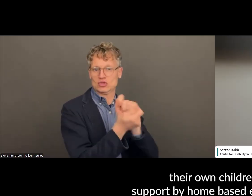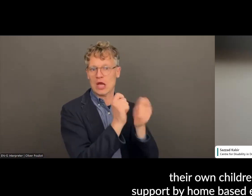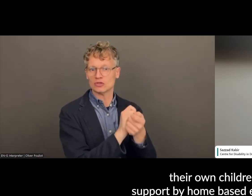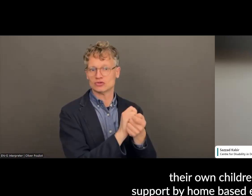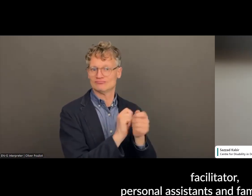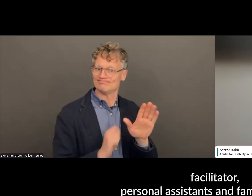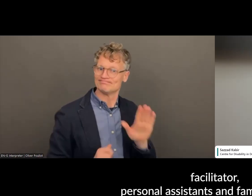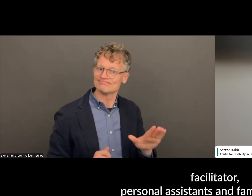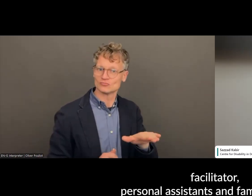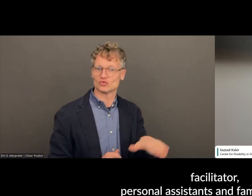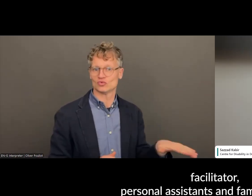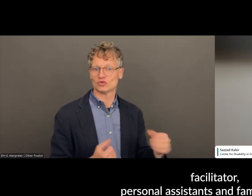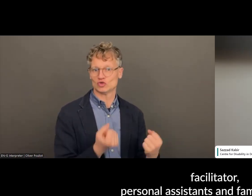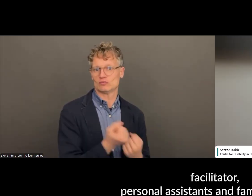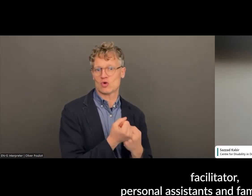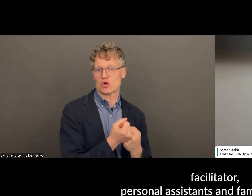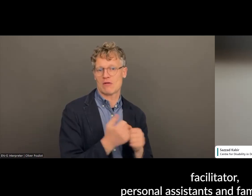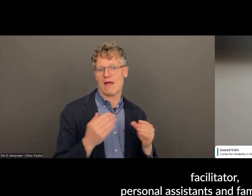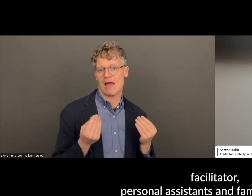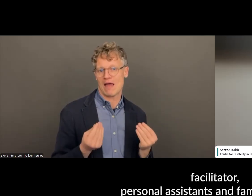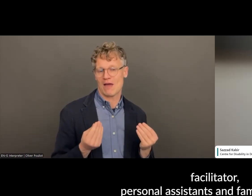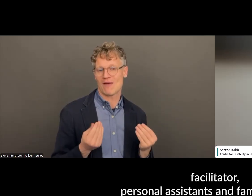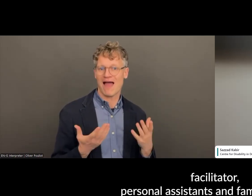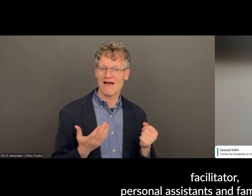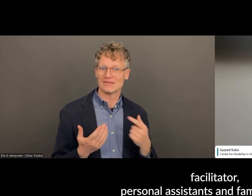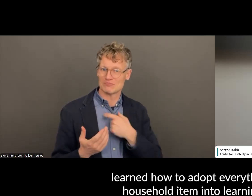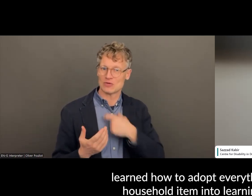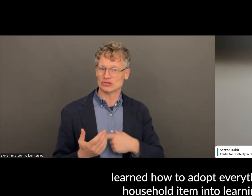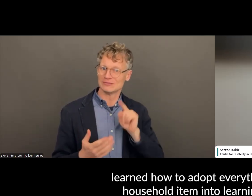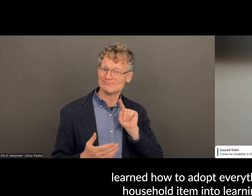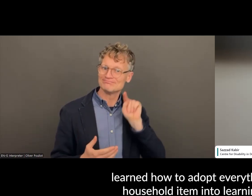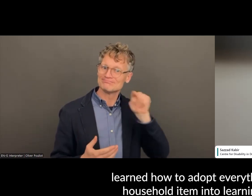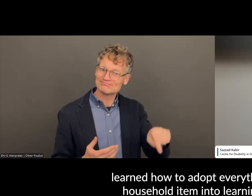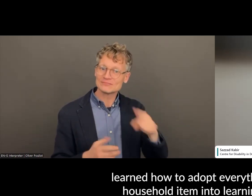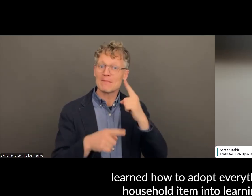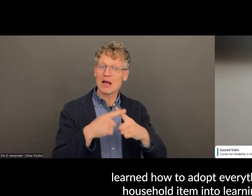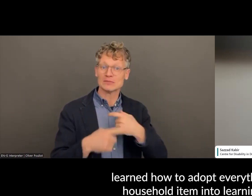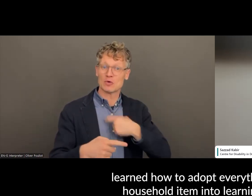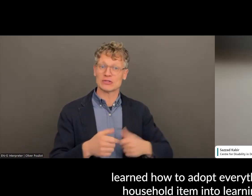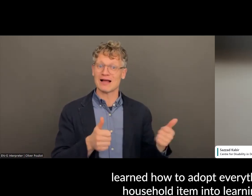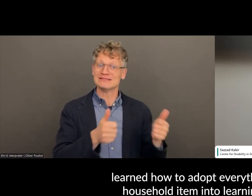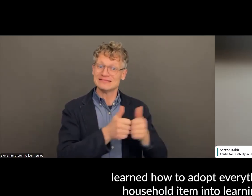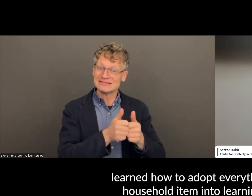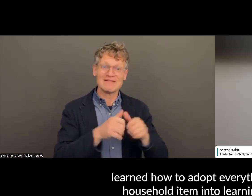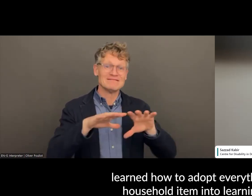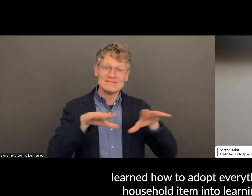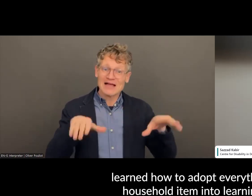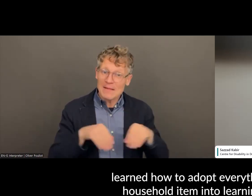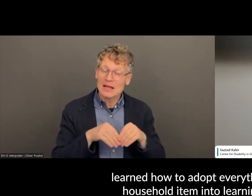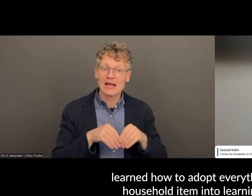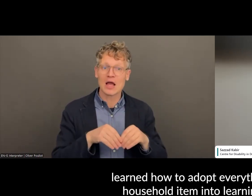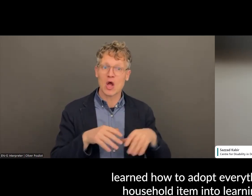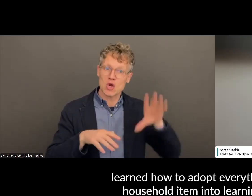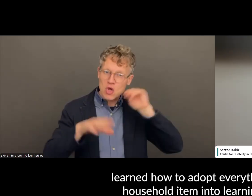Support by home-based education facilitator, personal assistants, and family member learned how to adapt